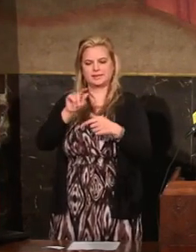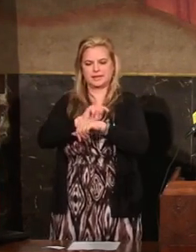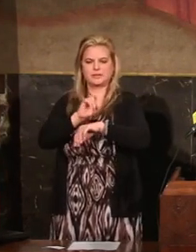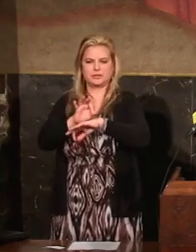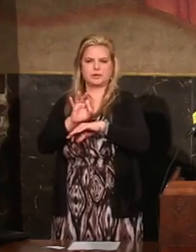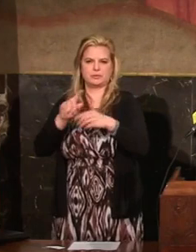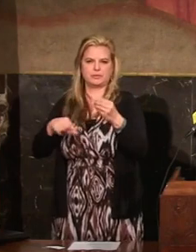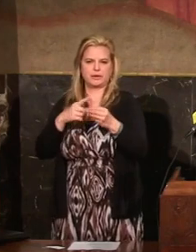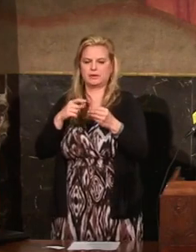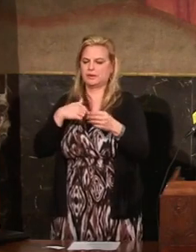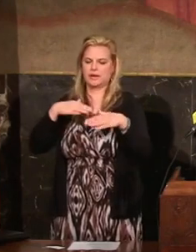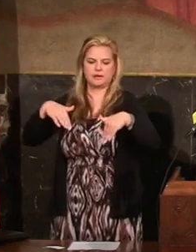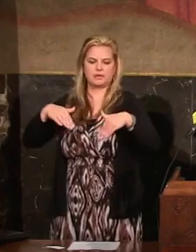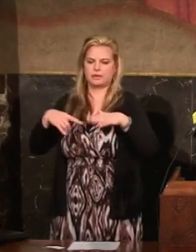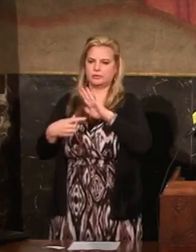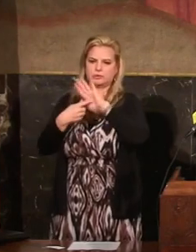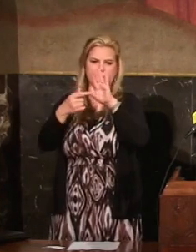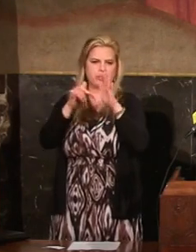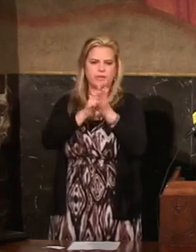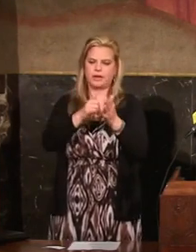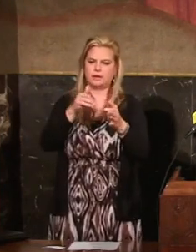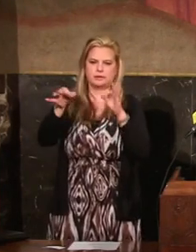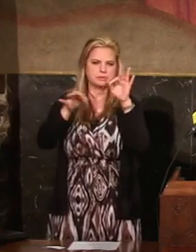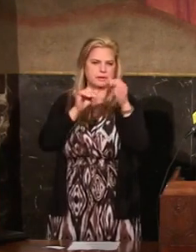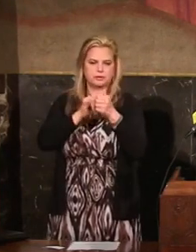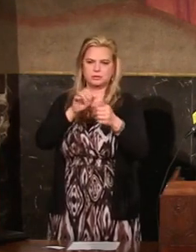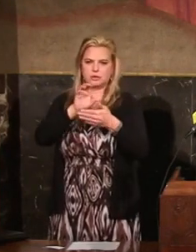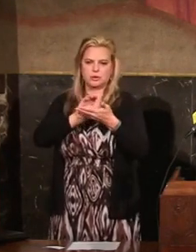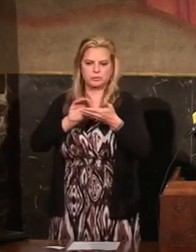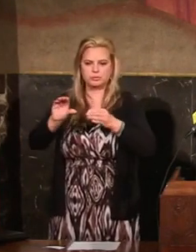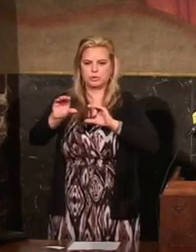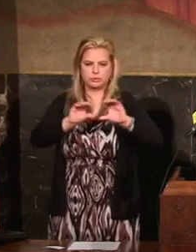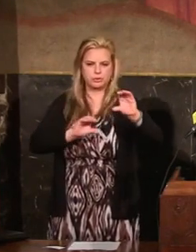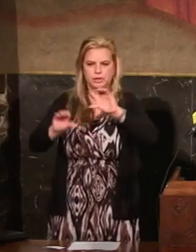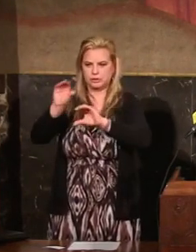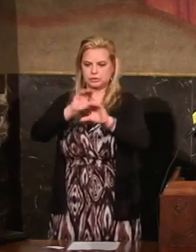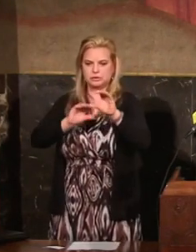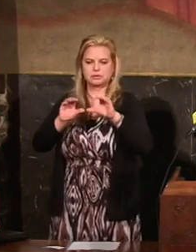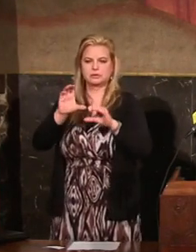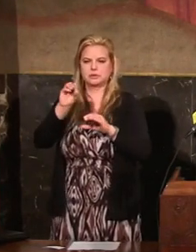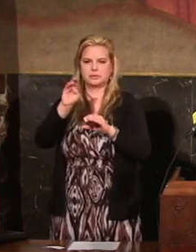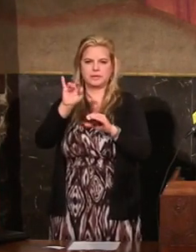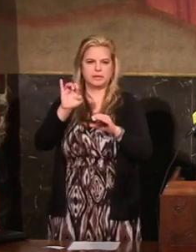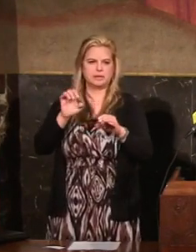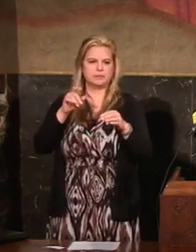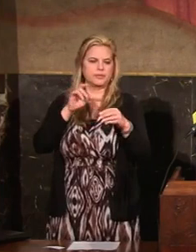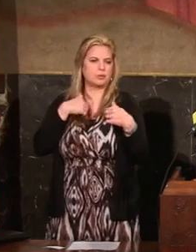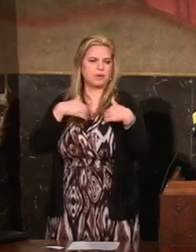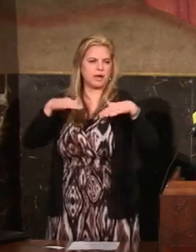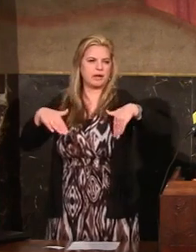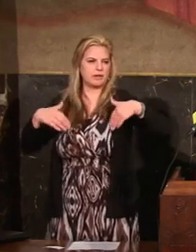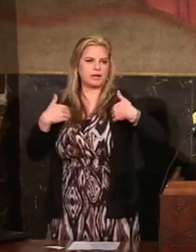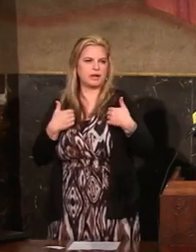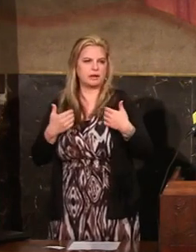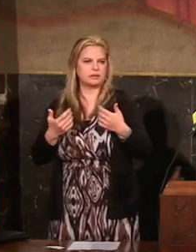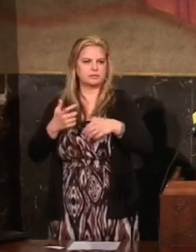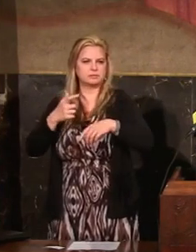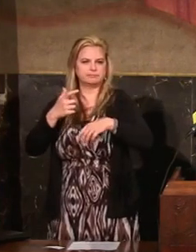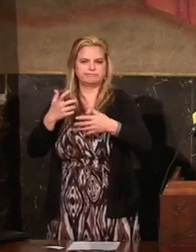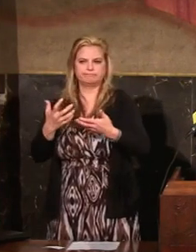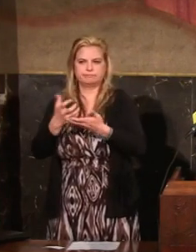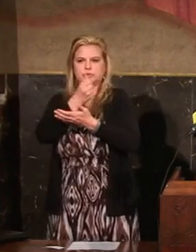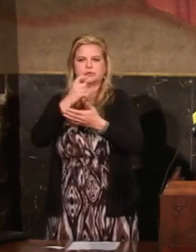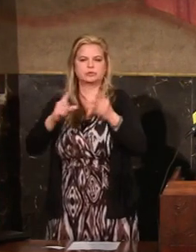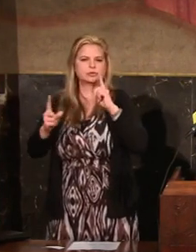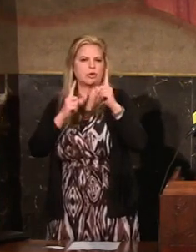haven't portrayed that with the appropriation committee. And as the commissioner said, we haven't had an opportunity to talk about this with the committee,